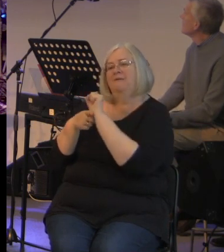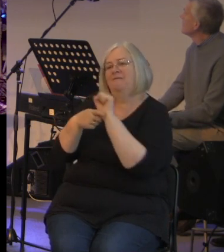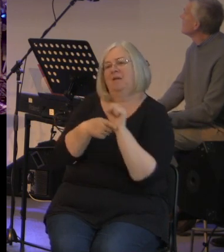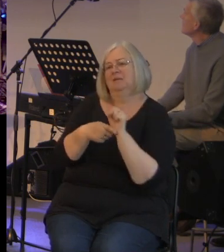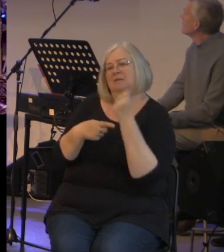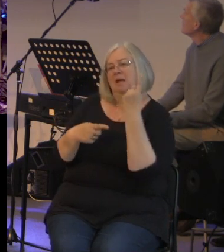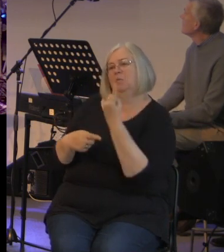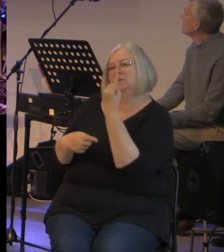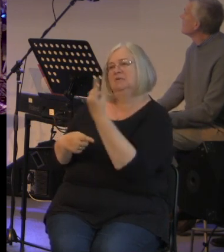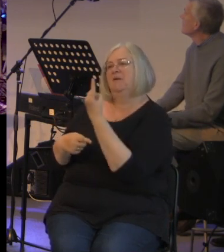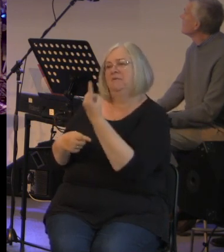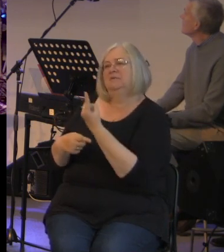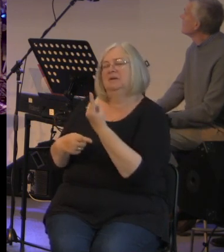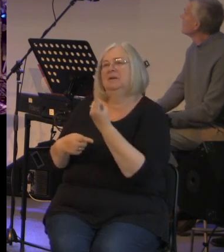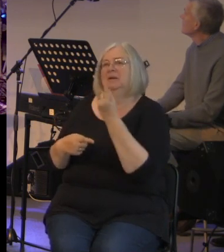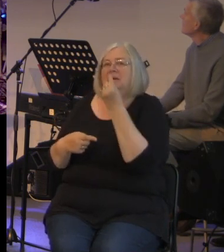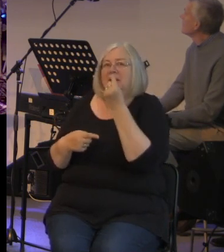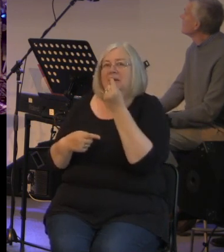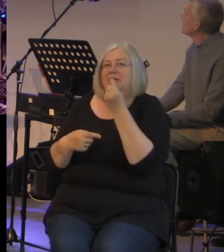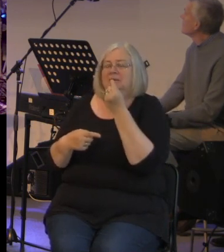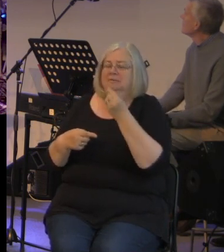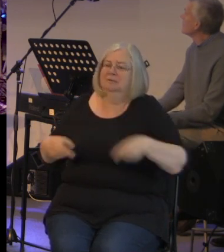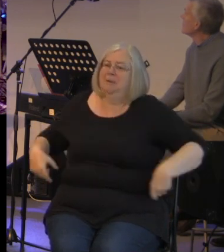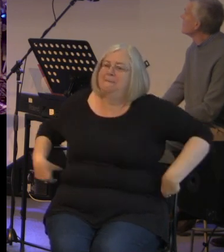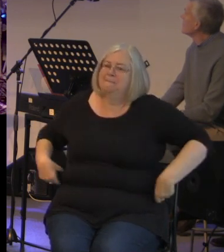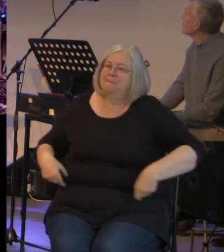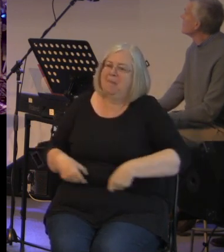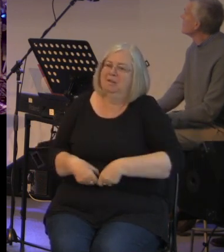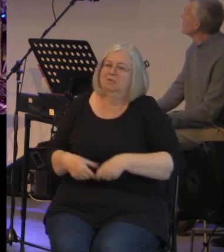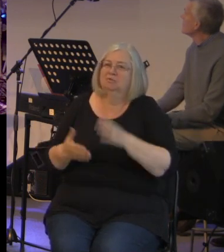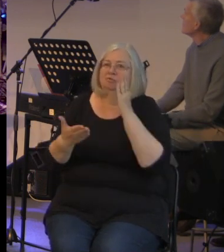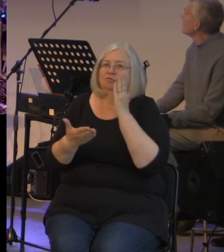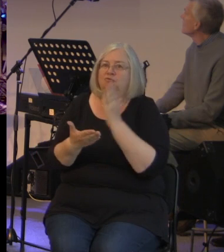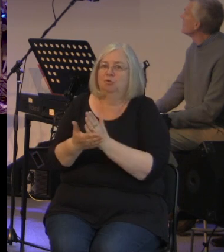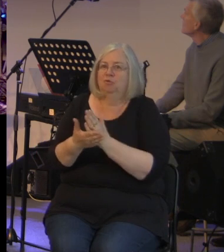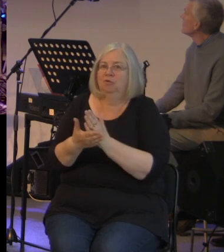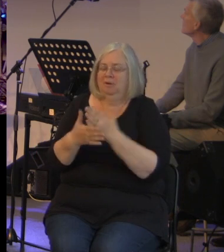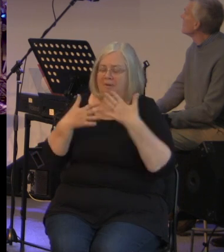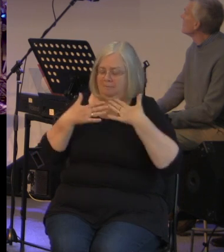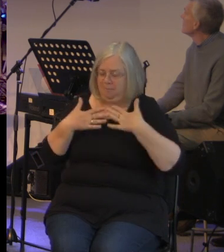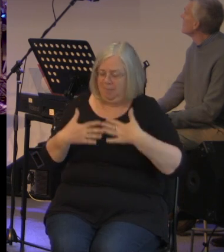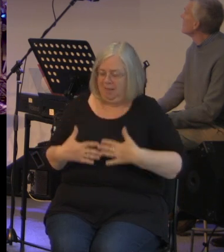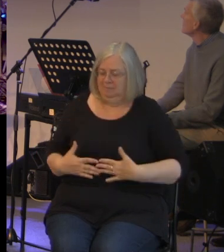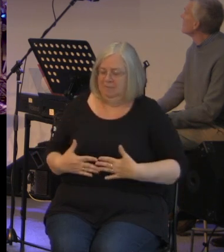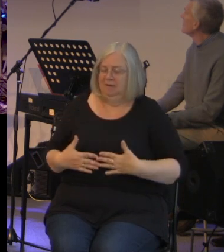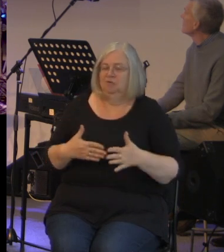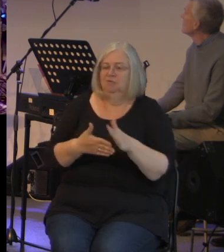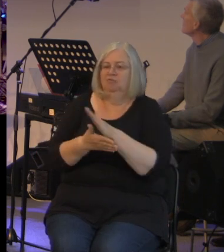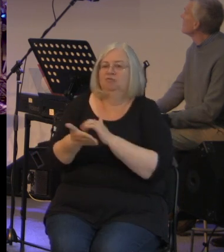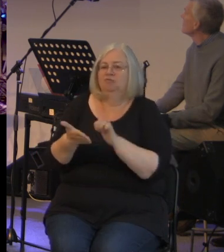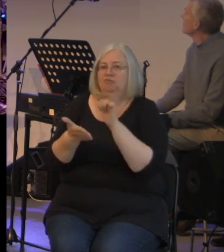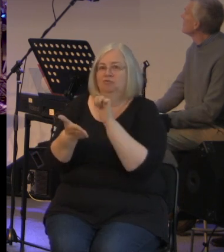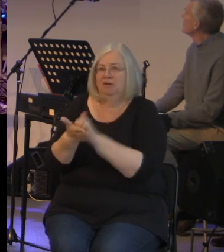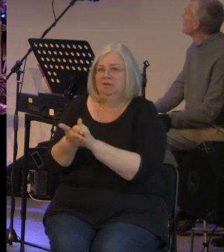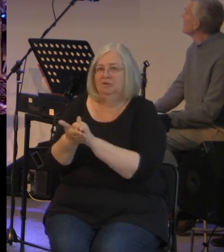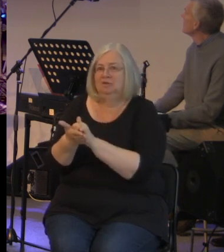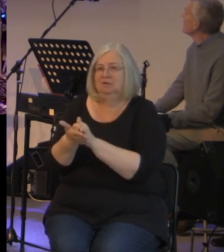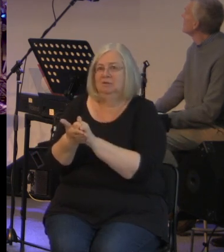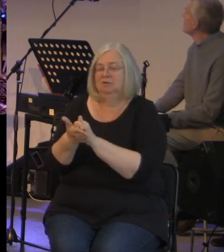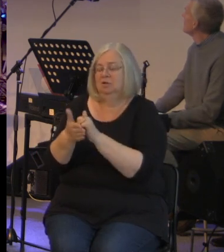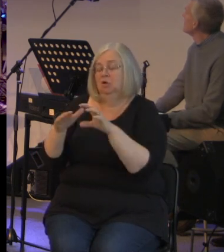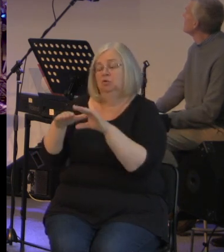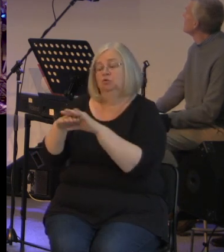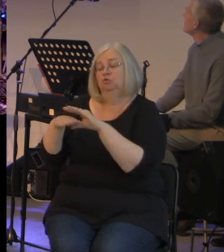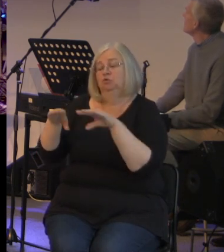truth, the breastplate of righteousness, shoes of peace, the shield of faith, the helmet